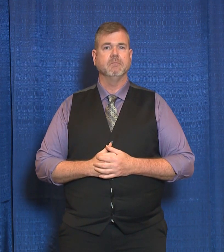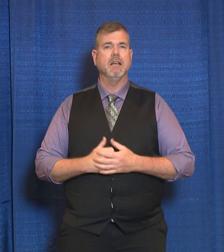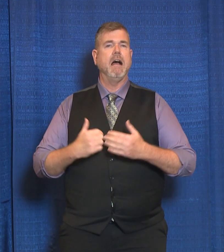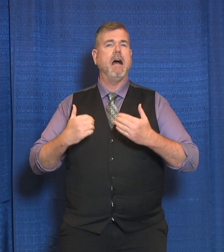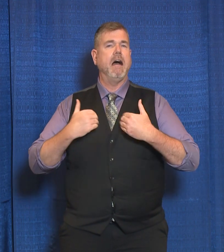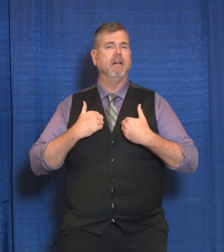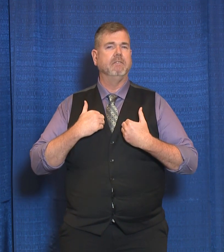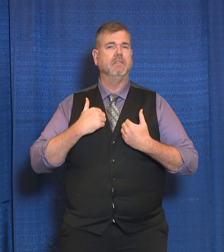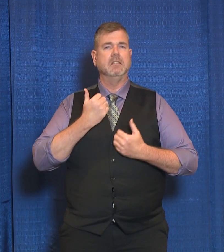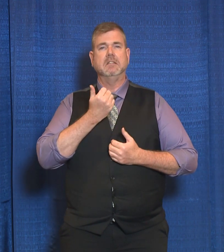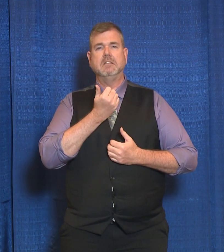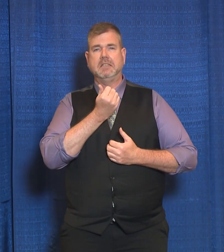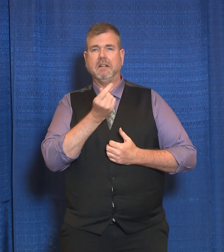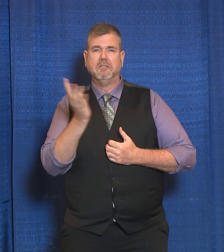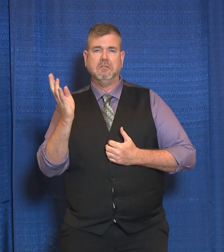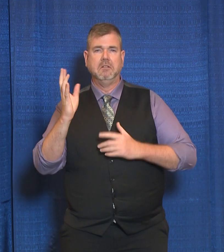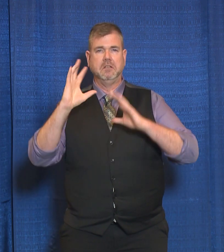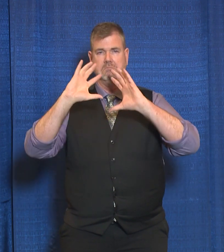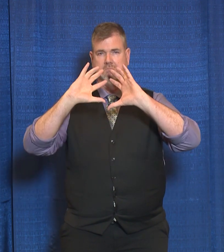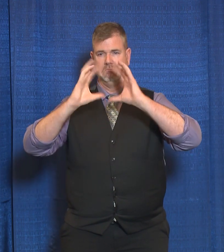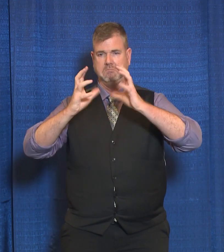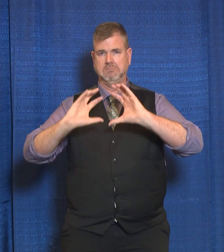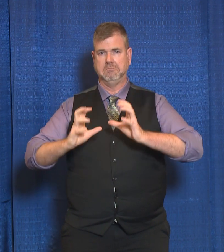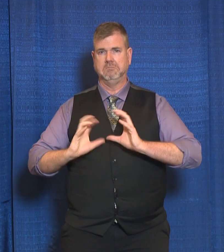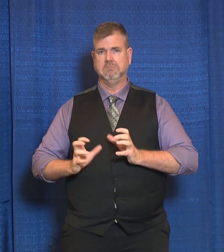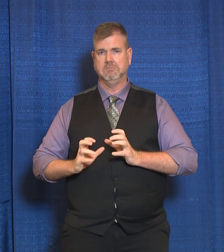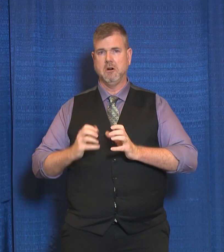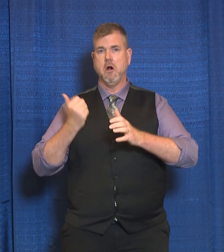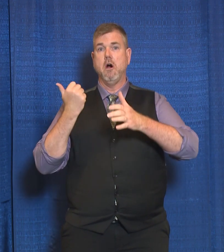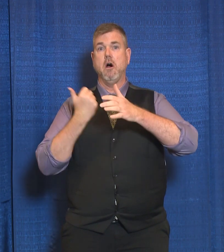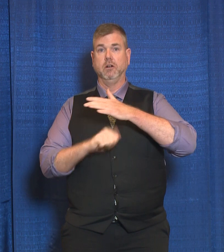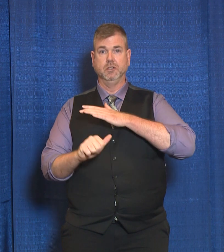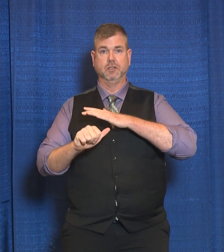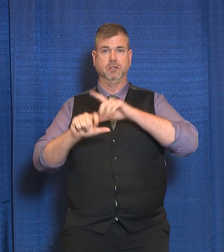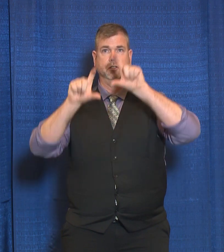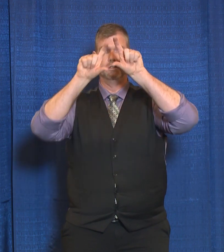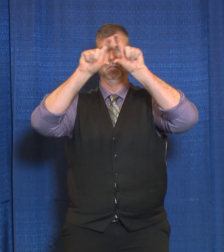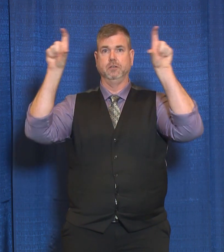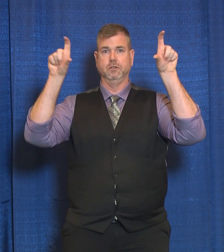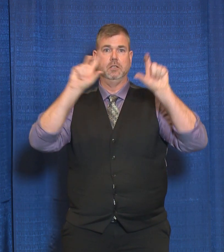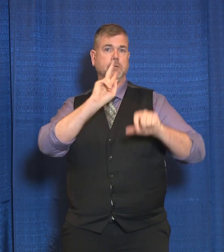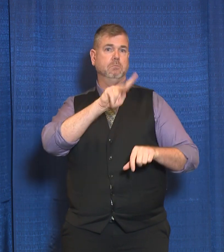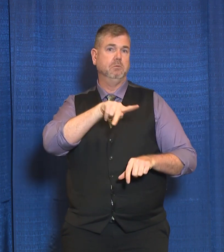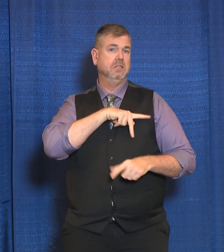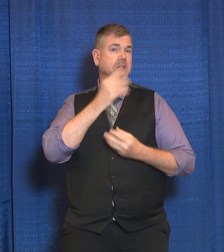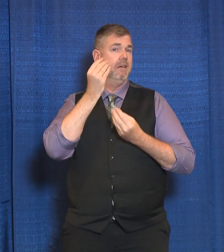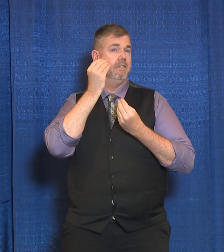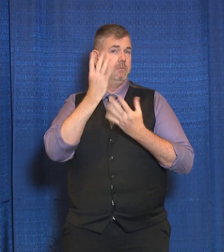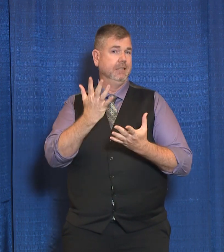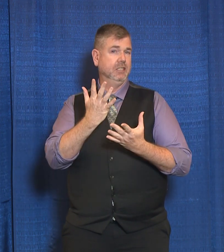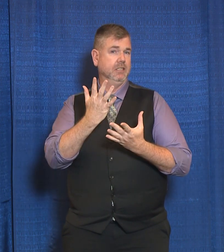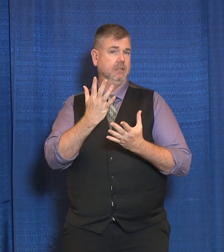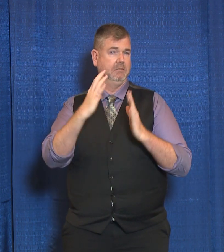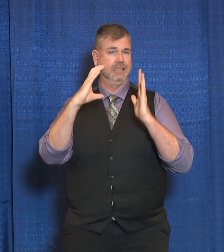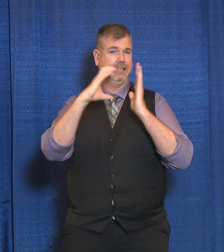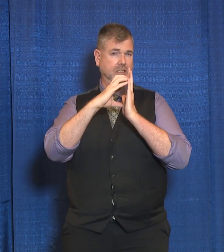There are several subsections that fall under the Extended Personal Information section on page 2.